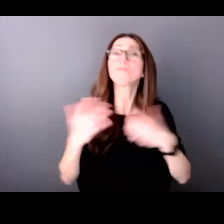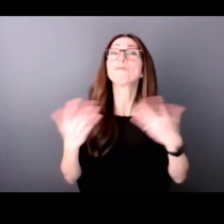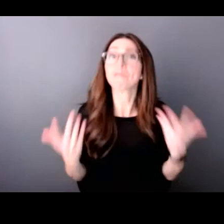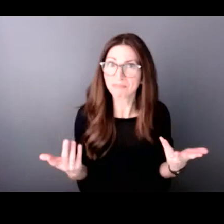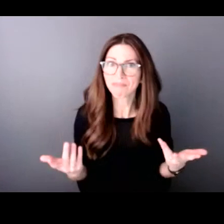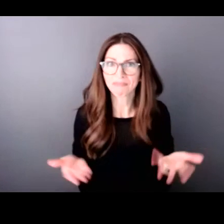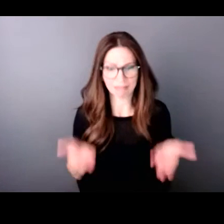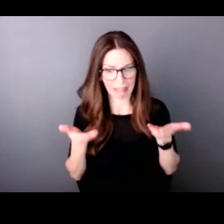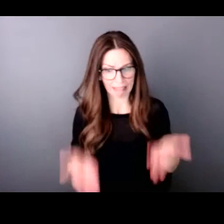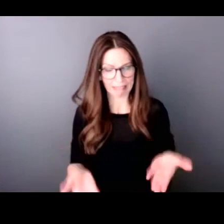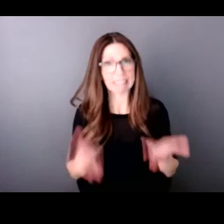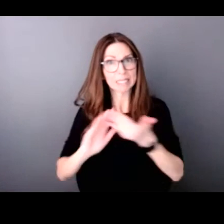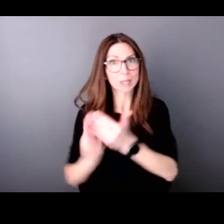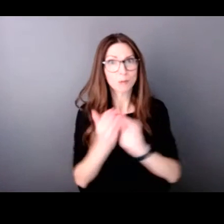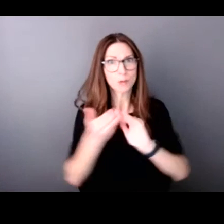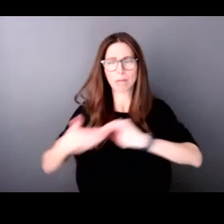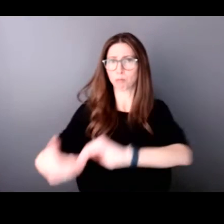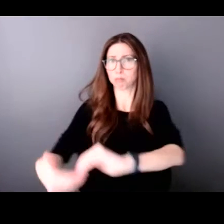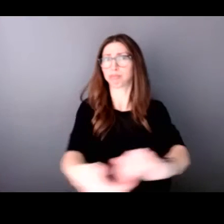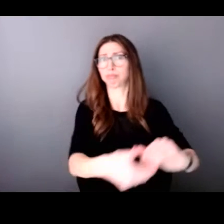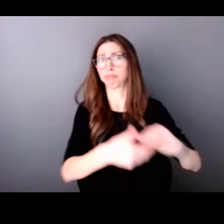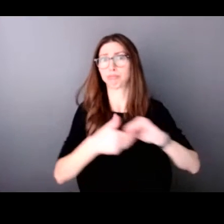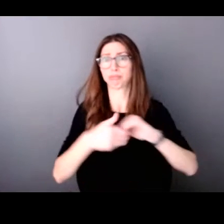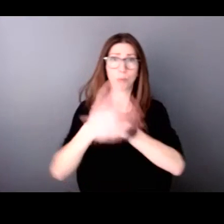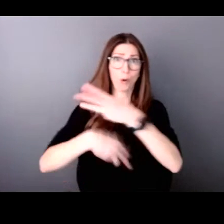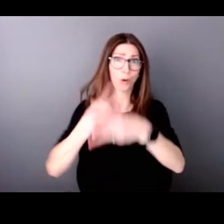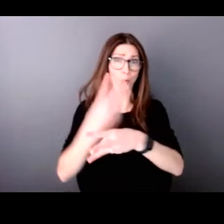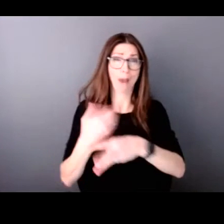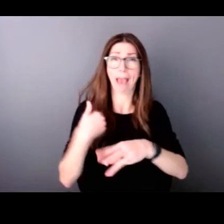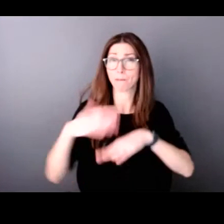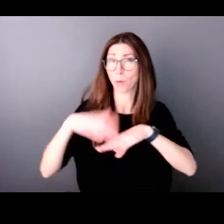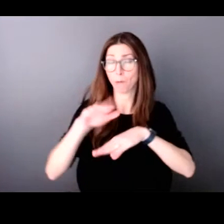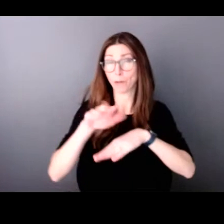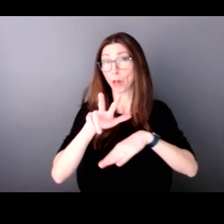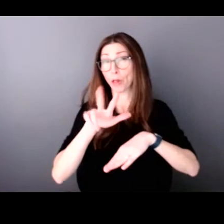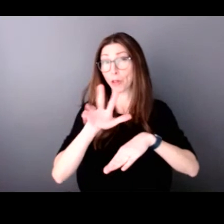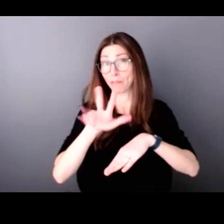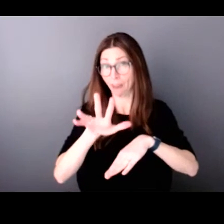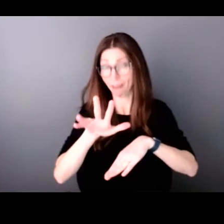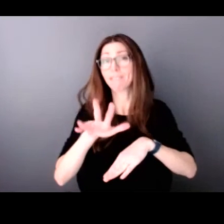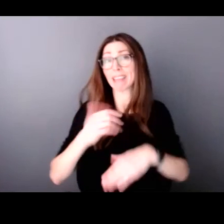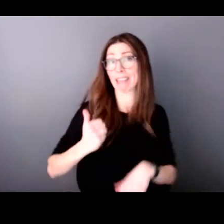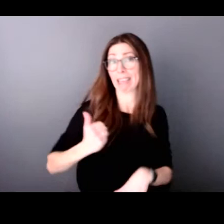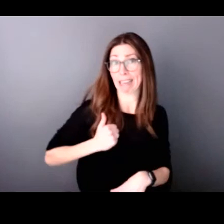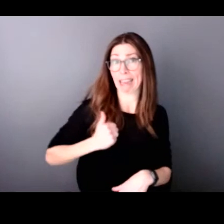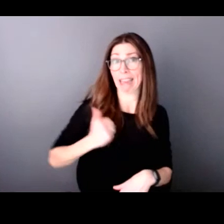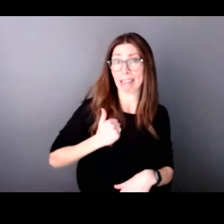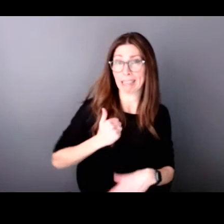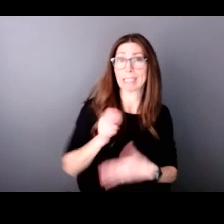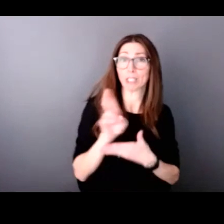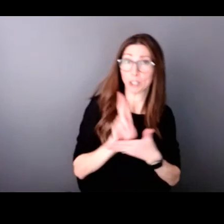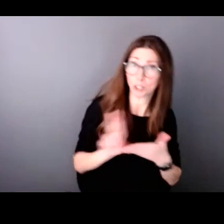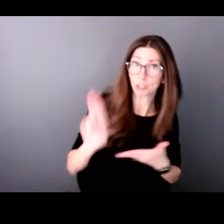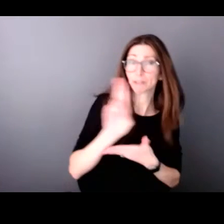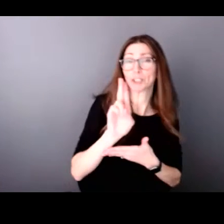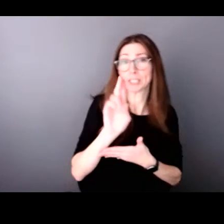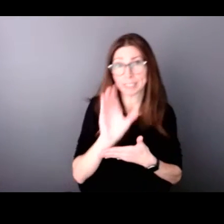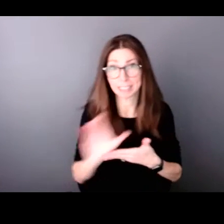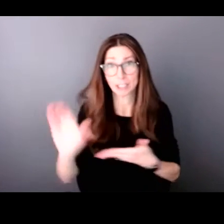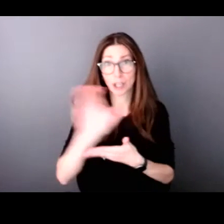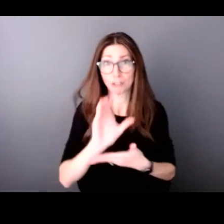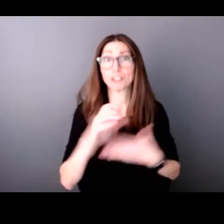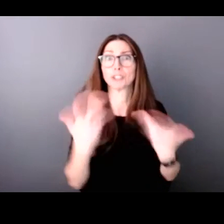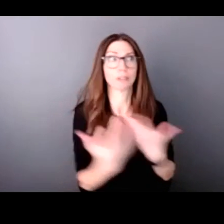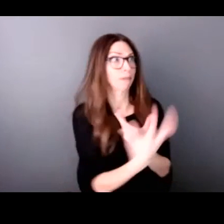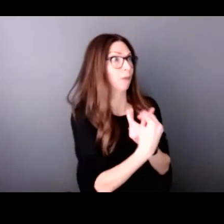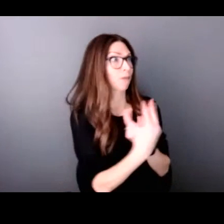global community with representation from over 35 Canadian higher education institutions and over